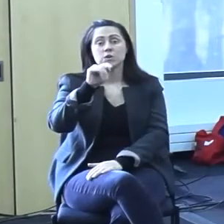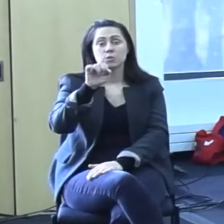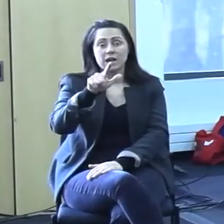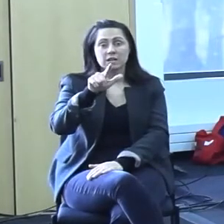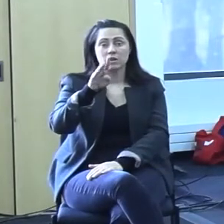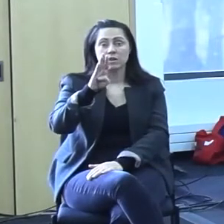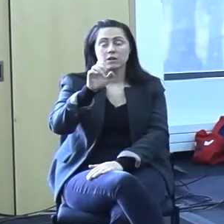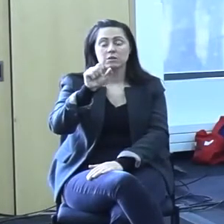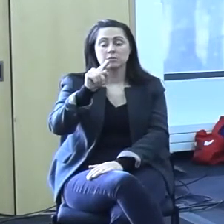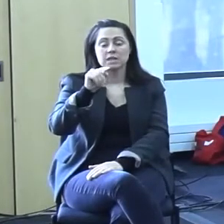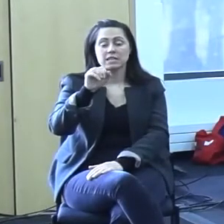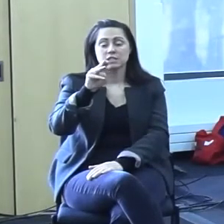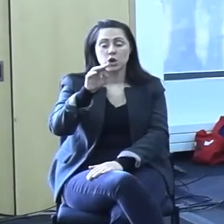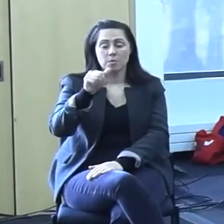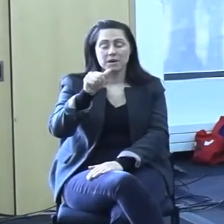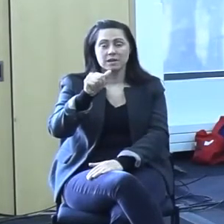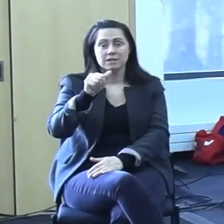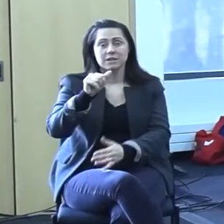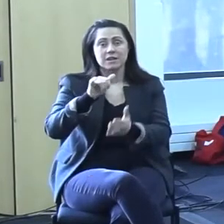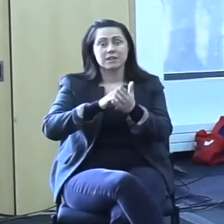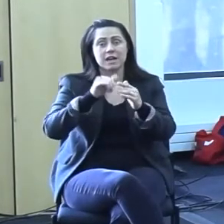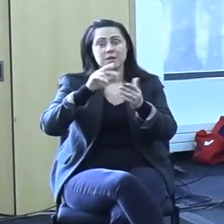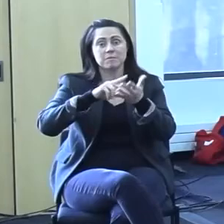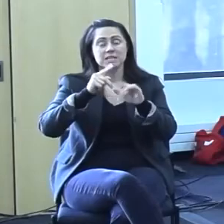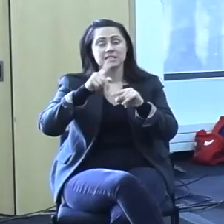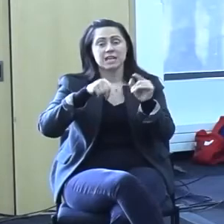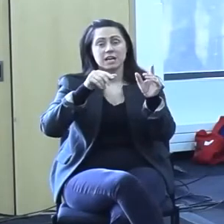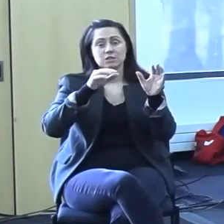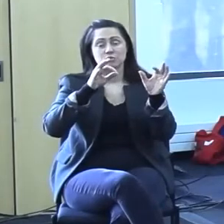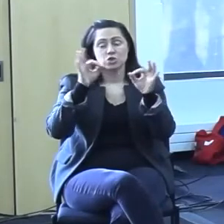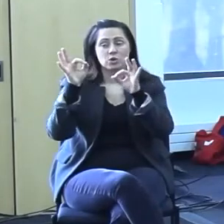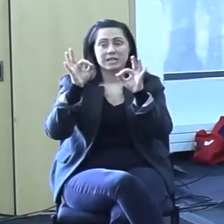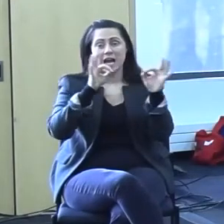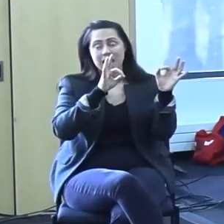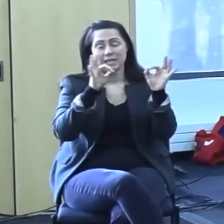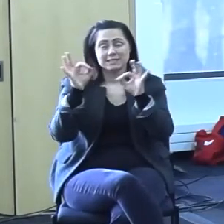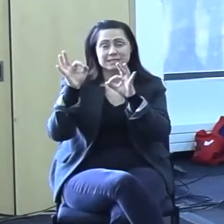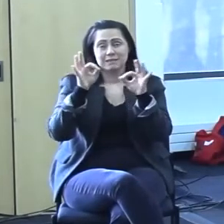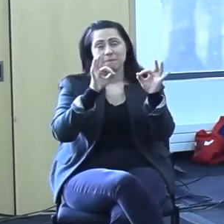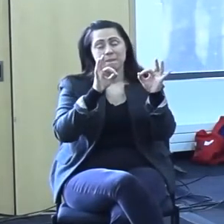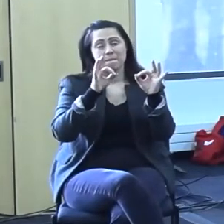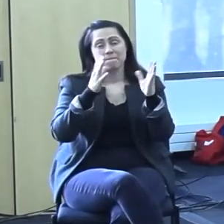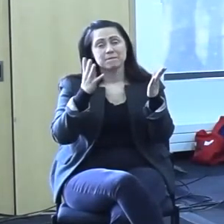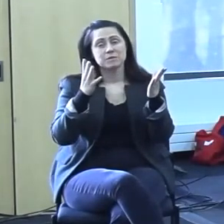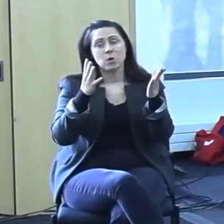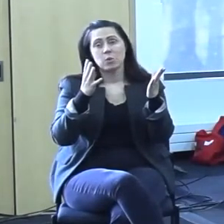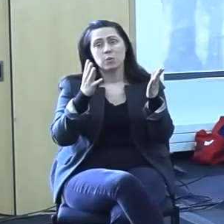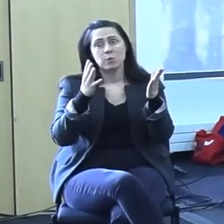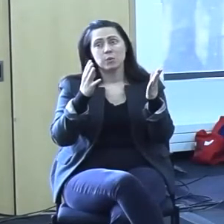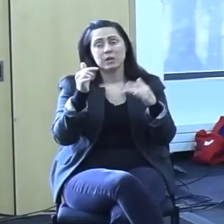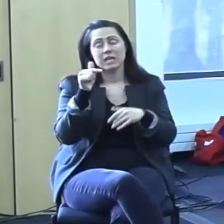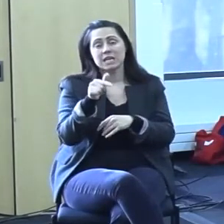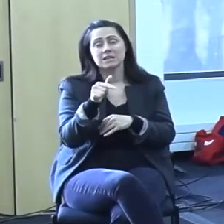retinoblastoma. That means cancer in the eyes. So um he's